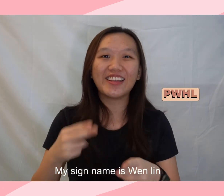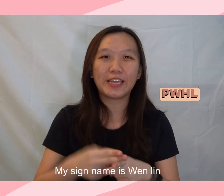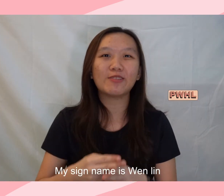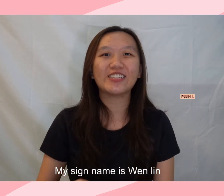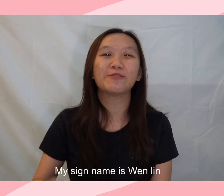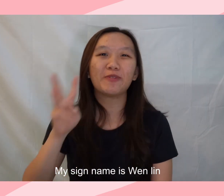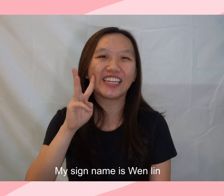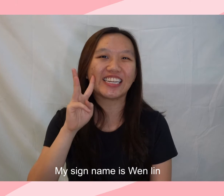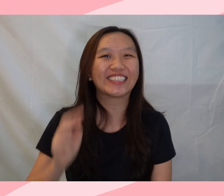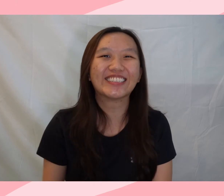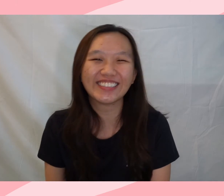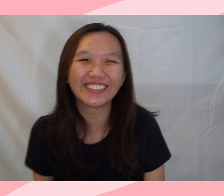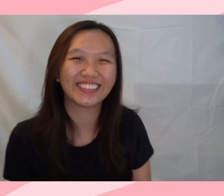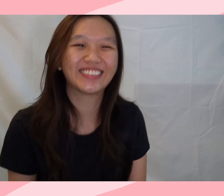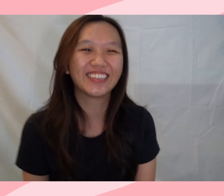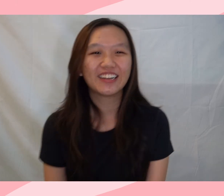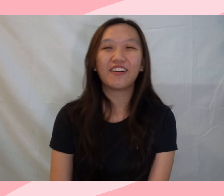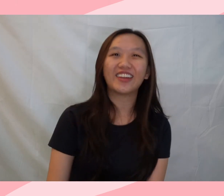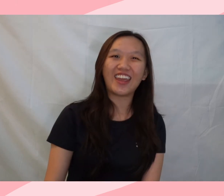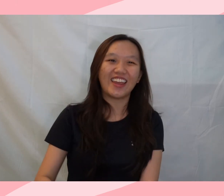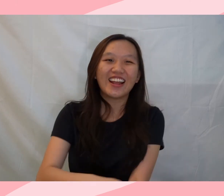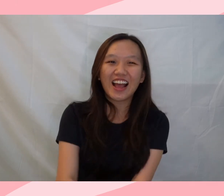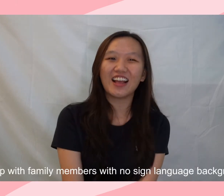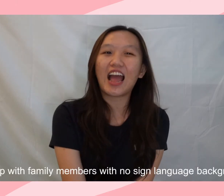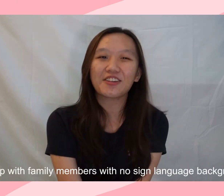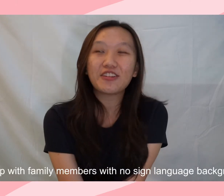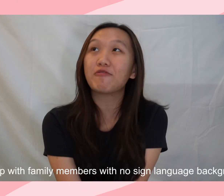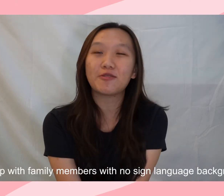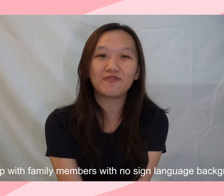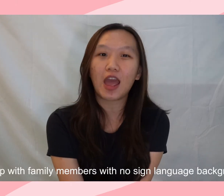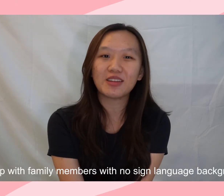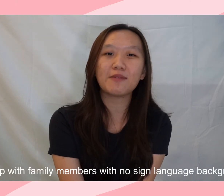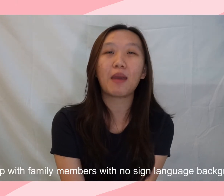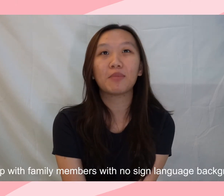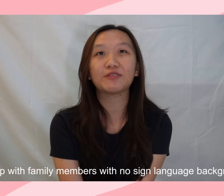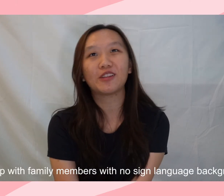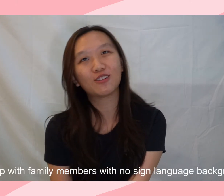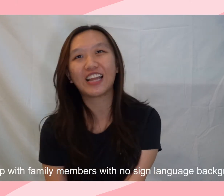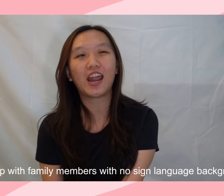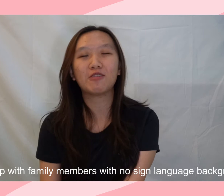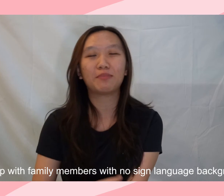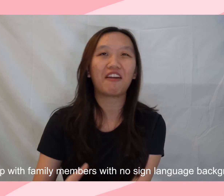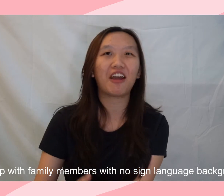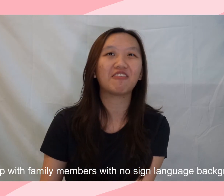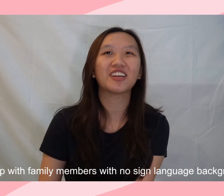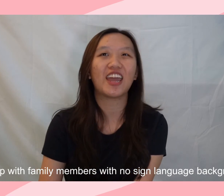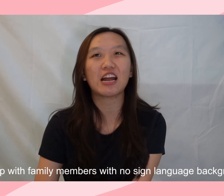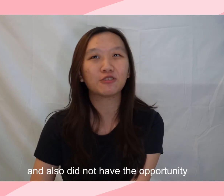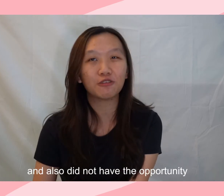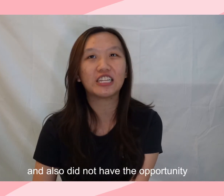name is Wen. Okay, I grew up with family members with no sign language background, and I also did not